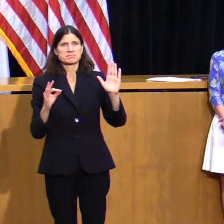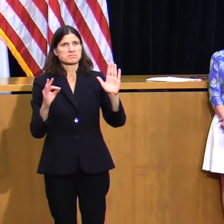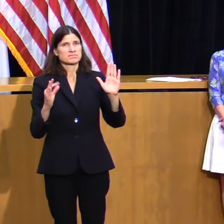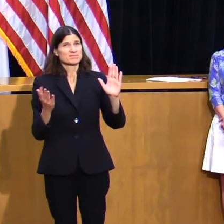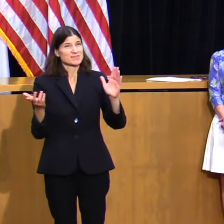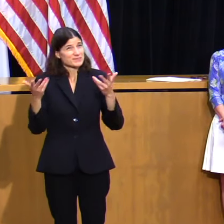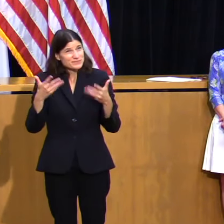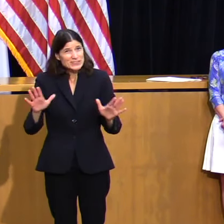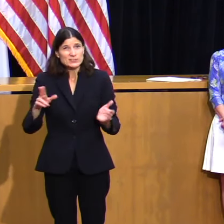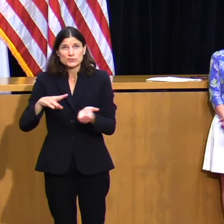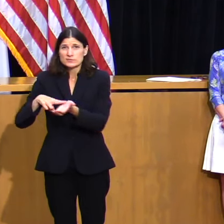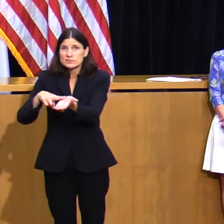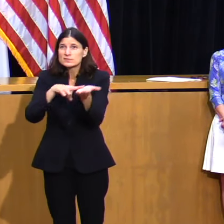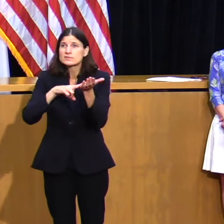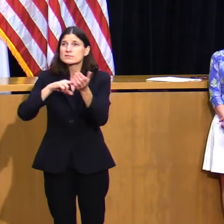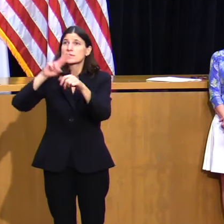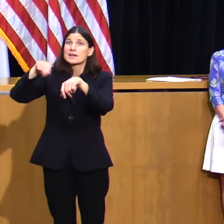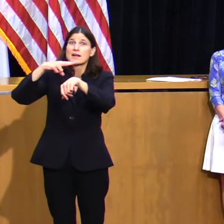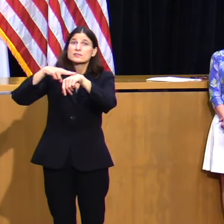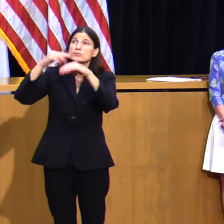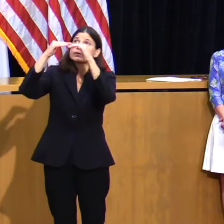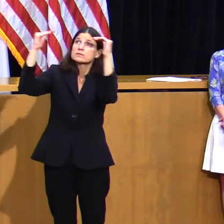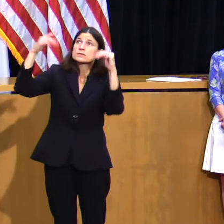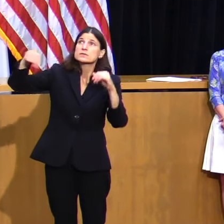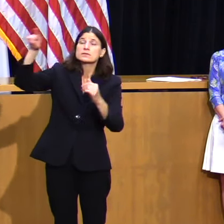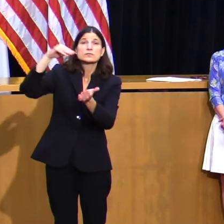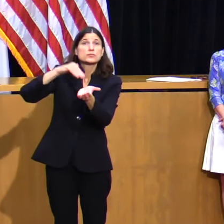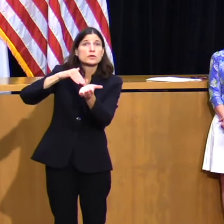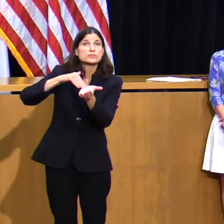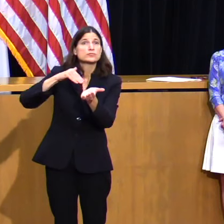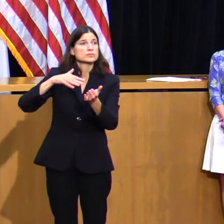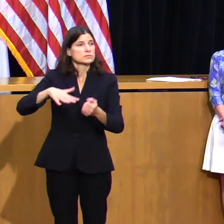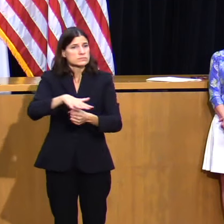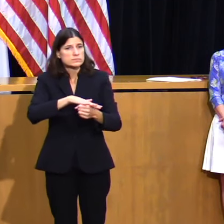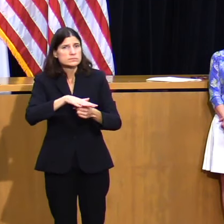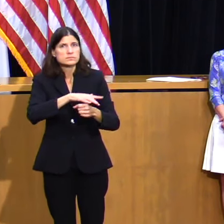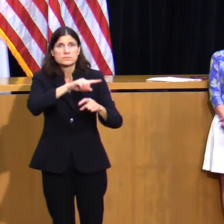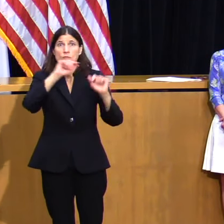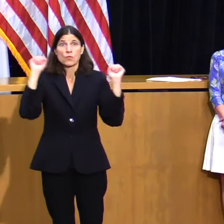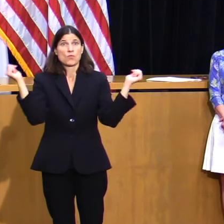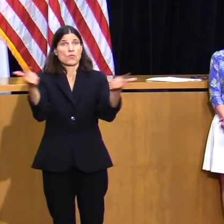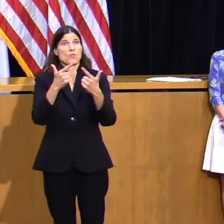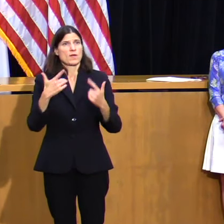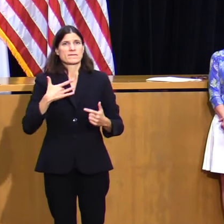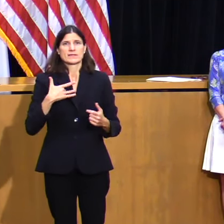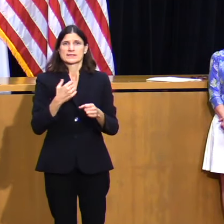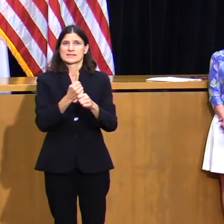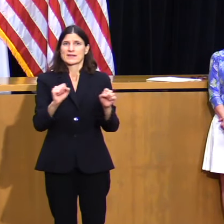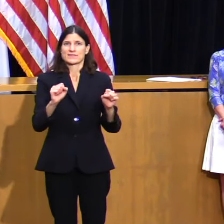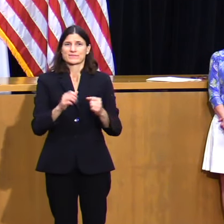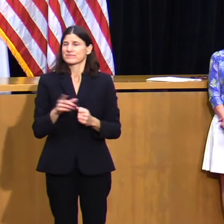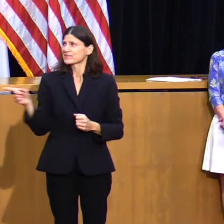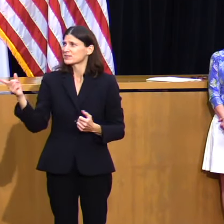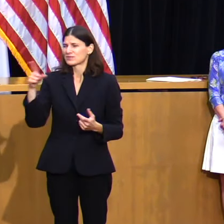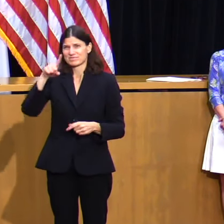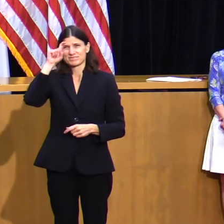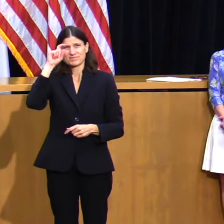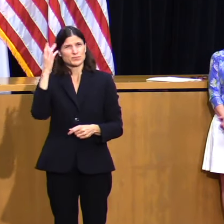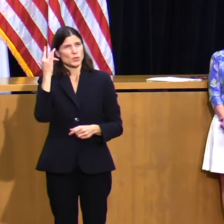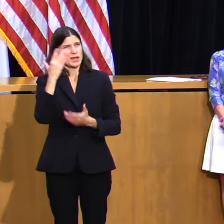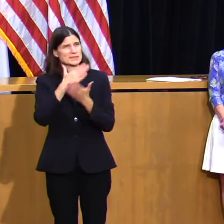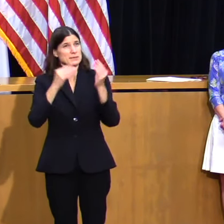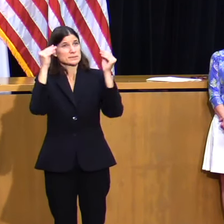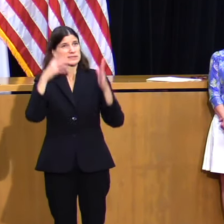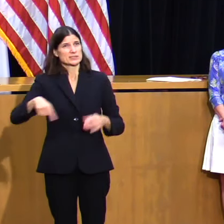global players, and that some of the issues that were being raised by the union just don't even make any sense. I think in many